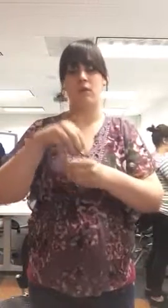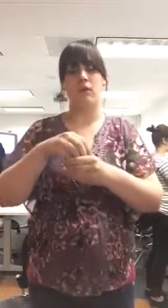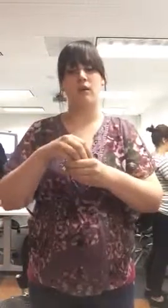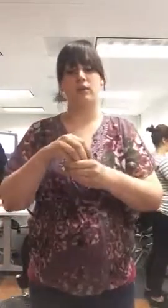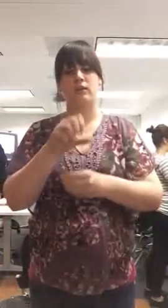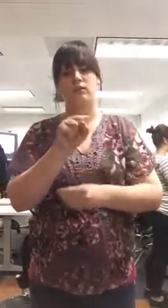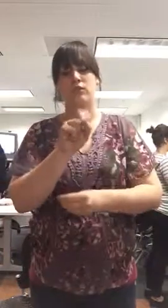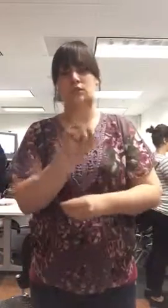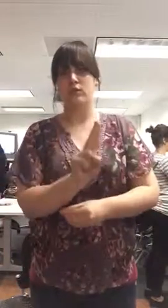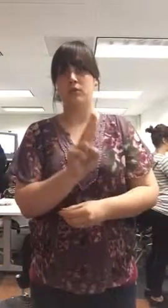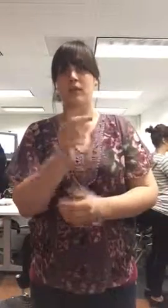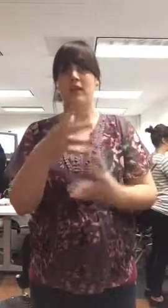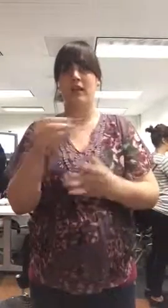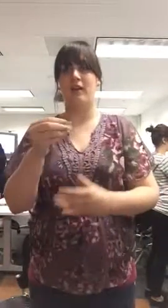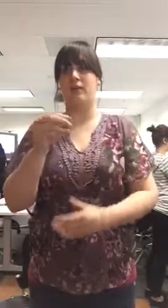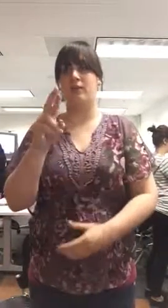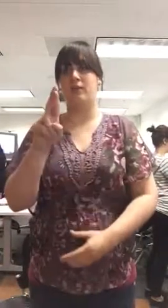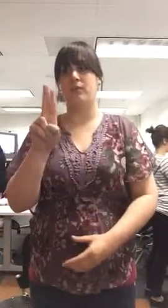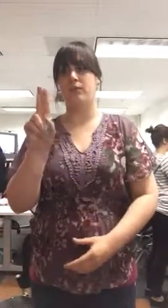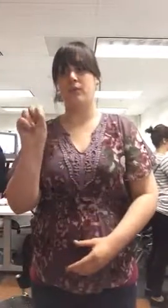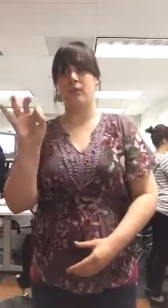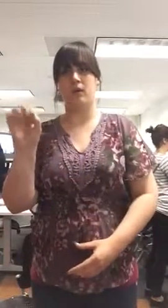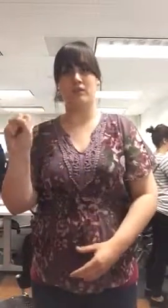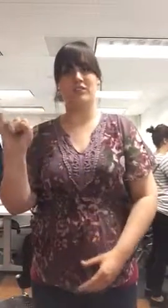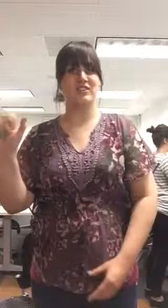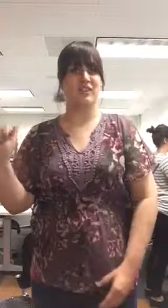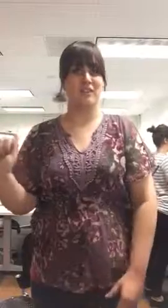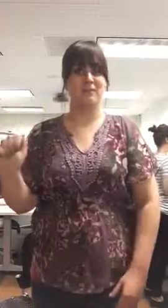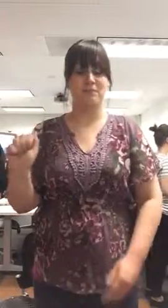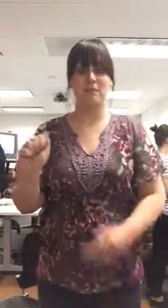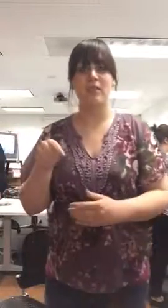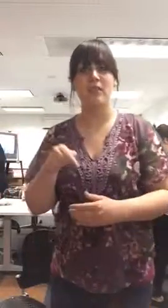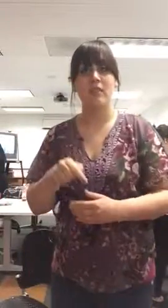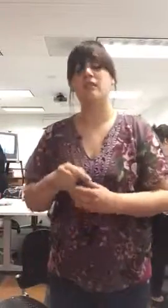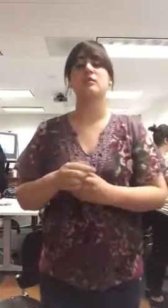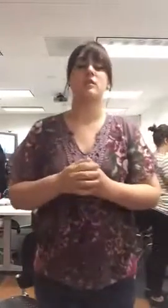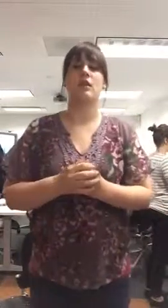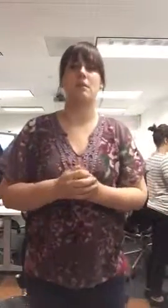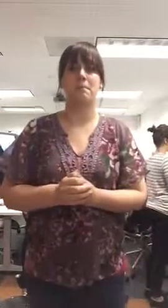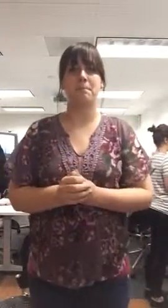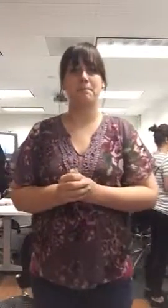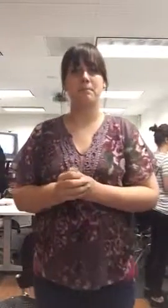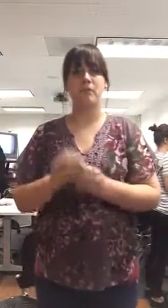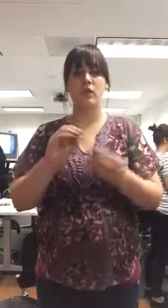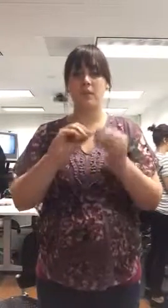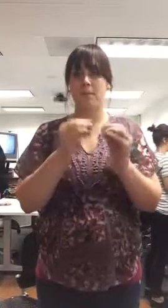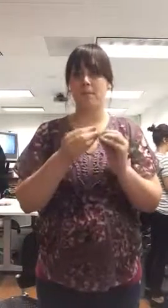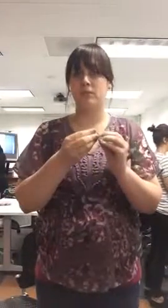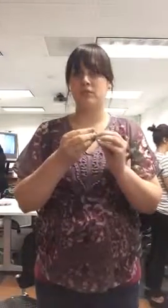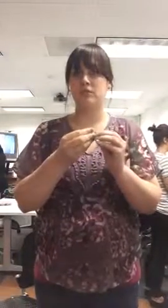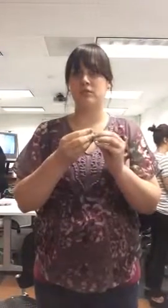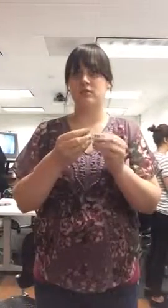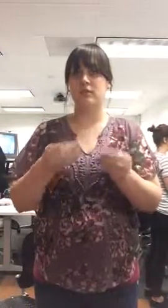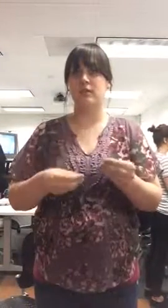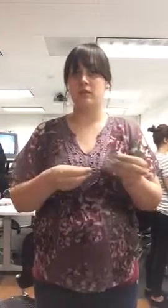Russia. And to give you an idea, and these are figures that were released by the Soviet Union at the end of